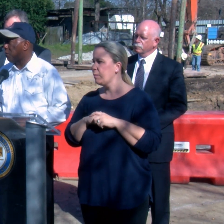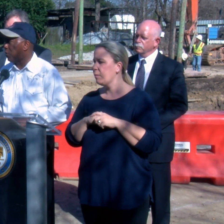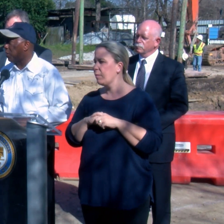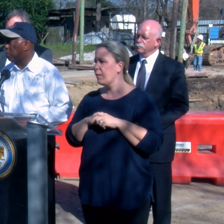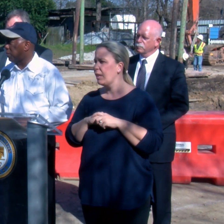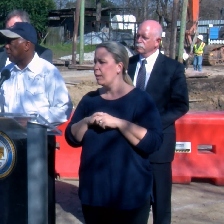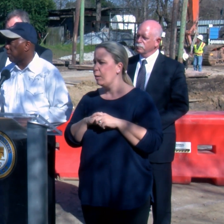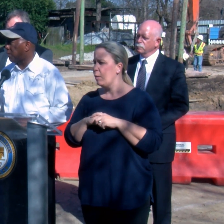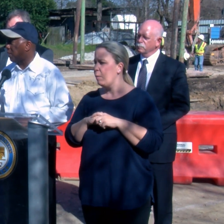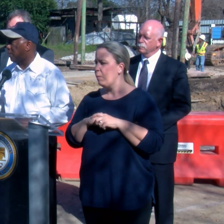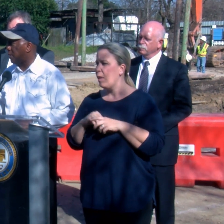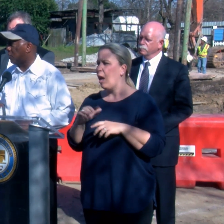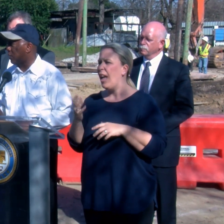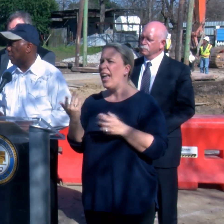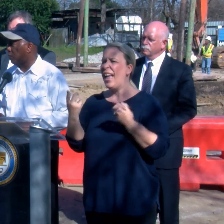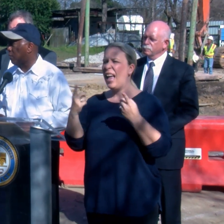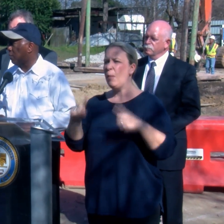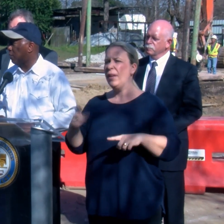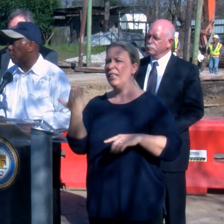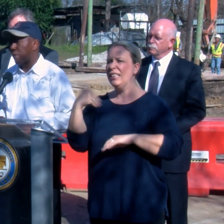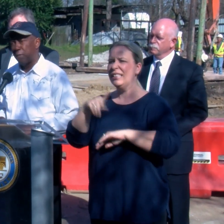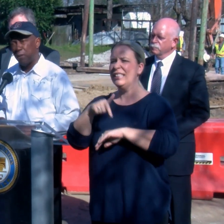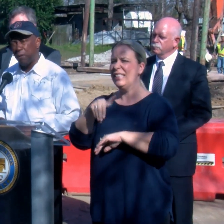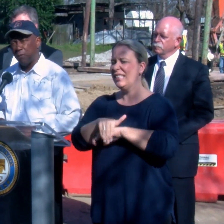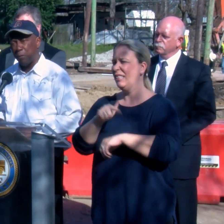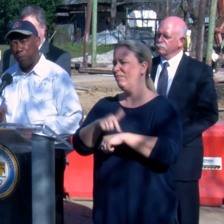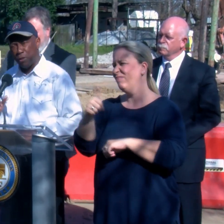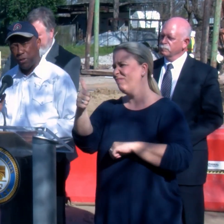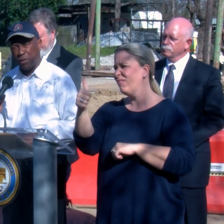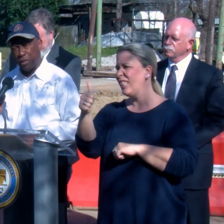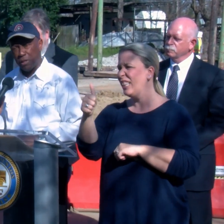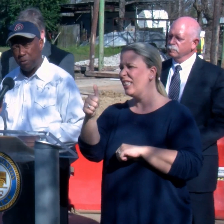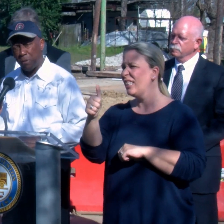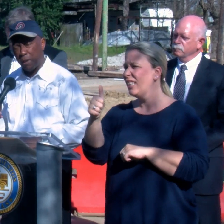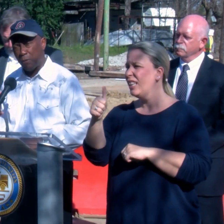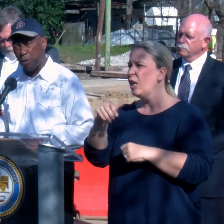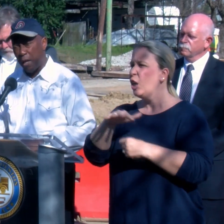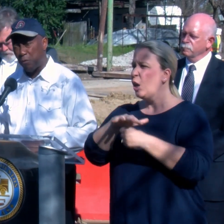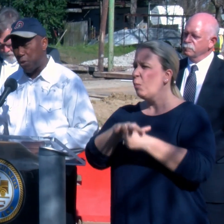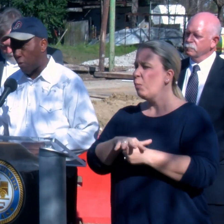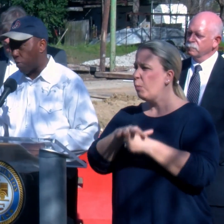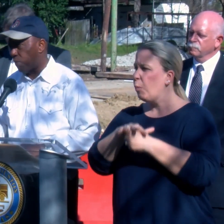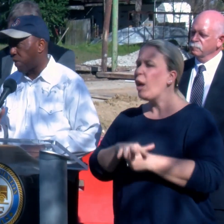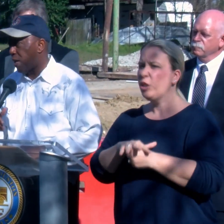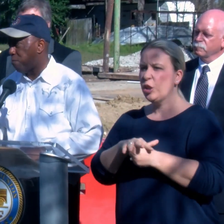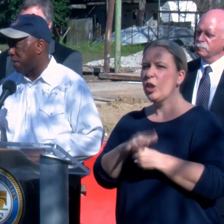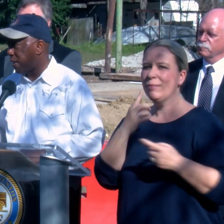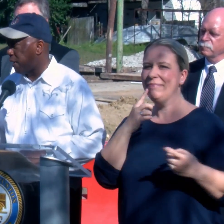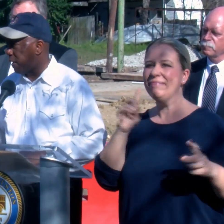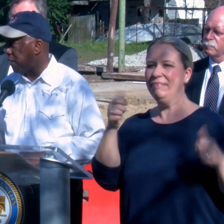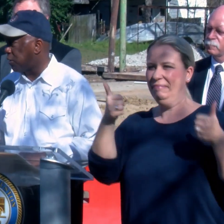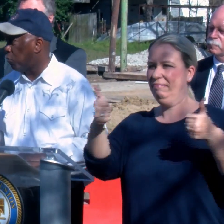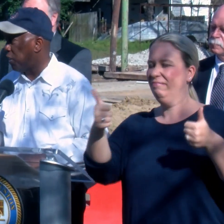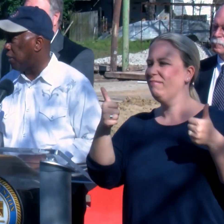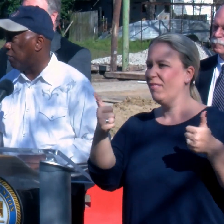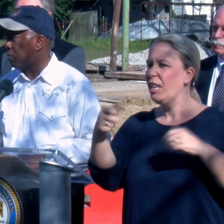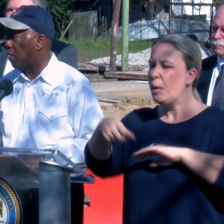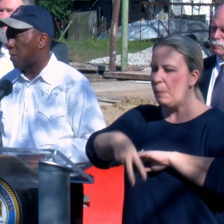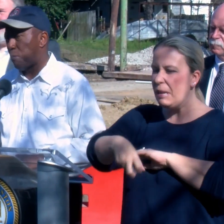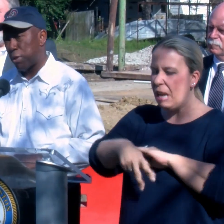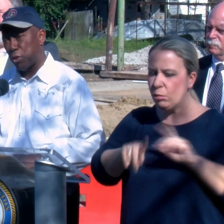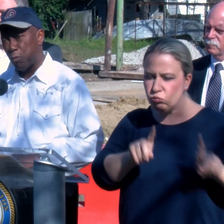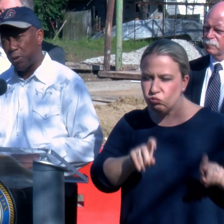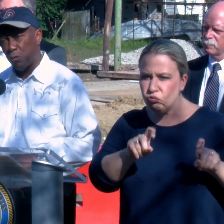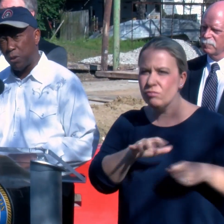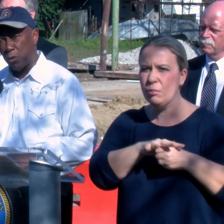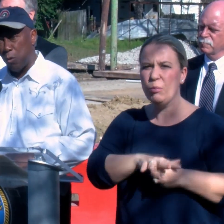of really about 10 o'clock last night, the pressure in the system seemed like it had returned. Midnight, they did some readings.